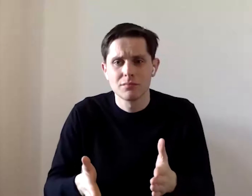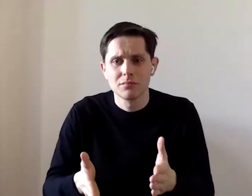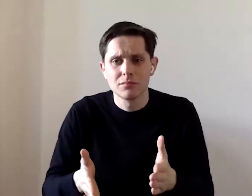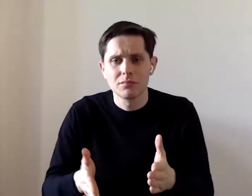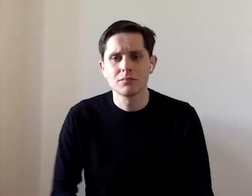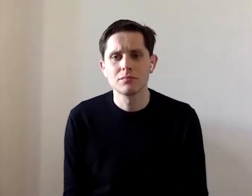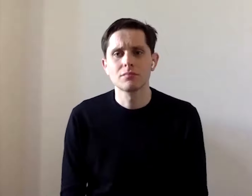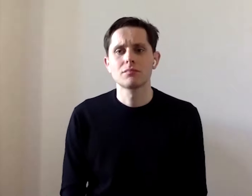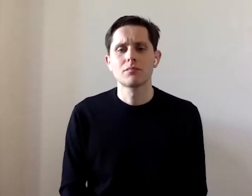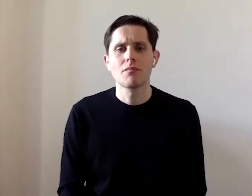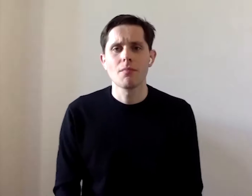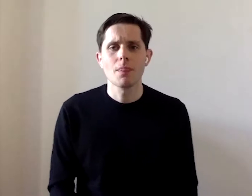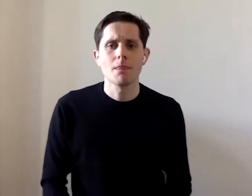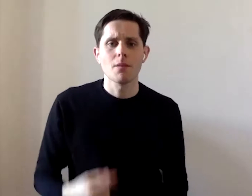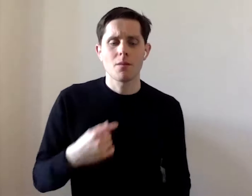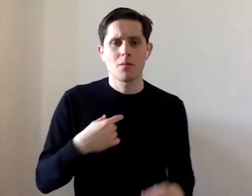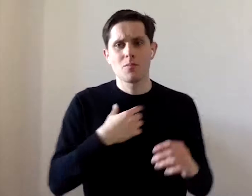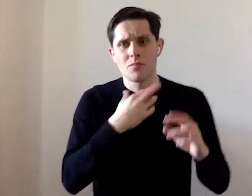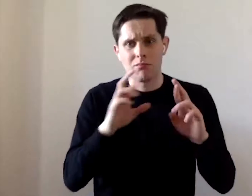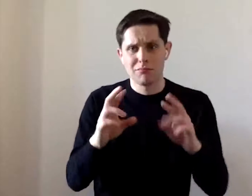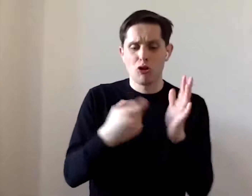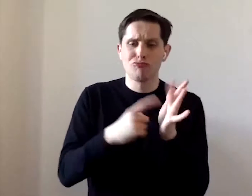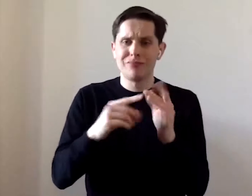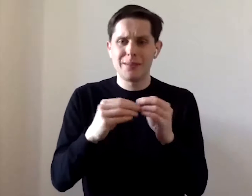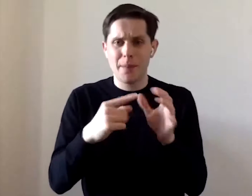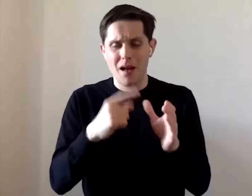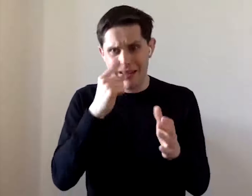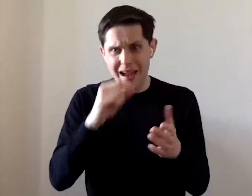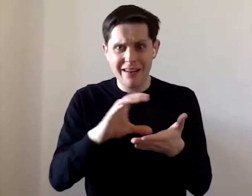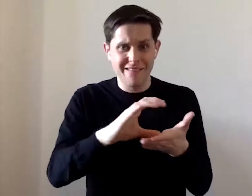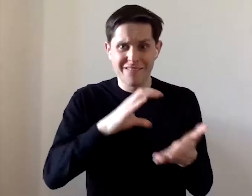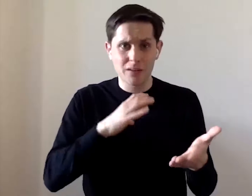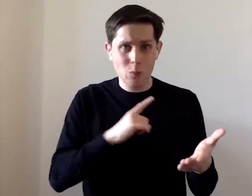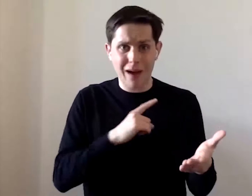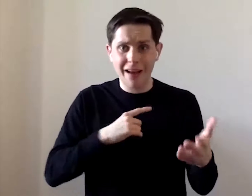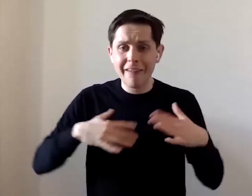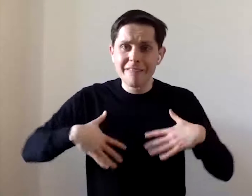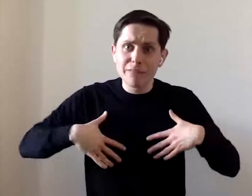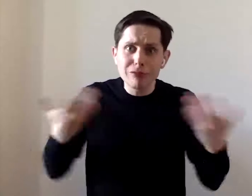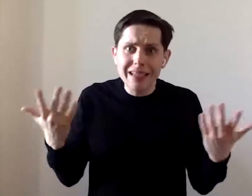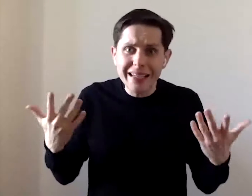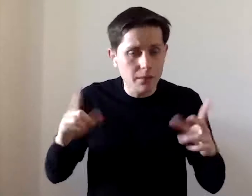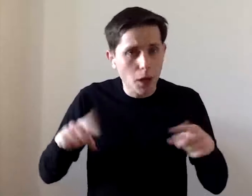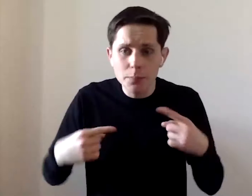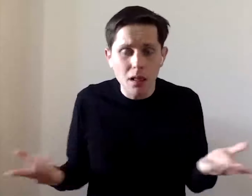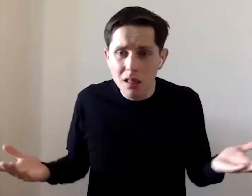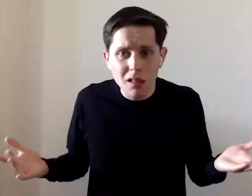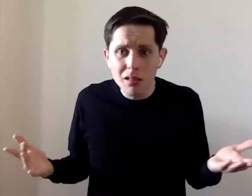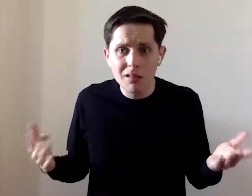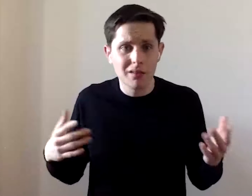make architecture in some ways work for us needs to be shared. And I think, again, it would be great if someone like RIBA